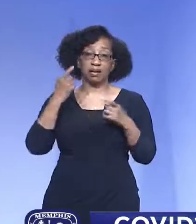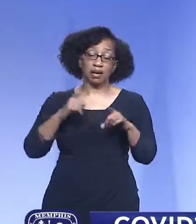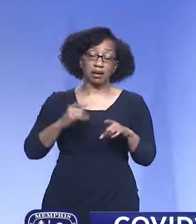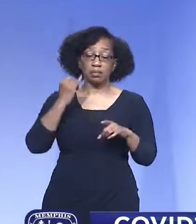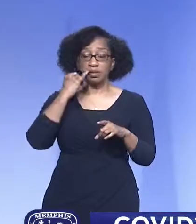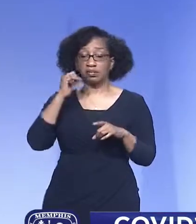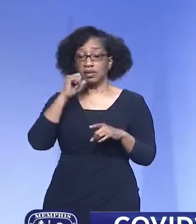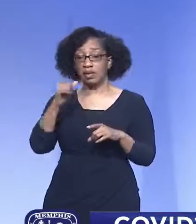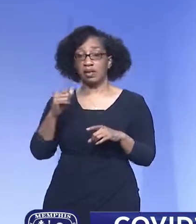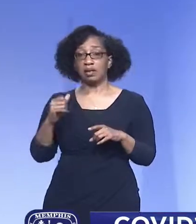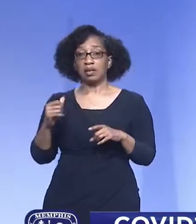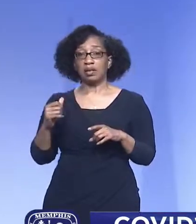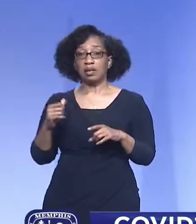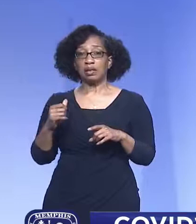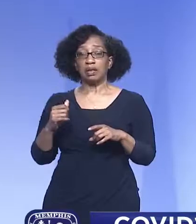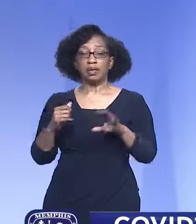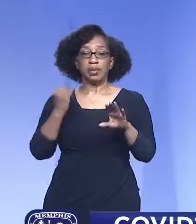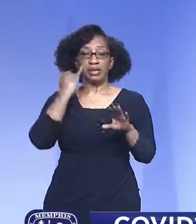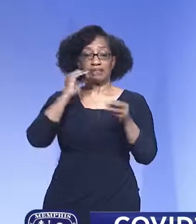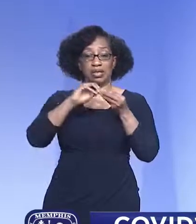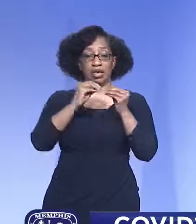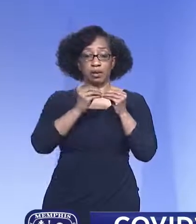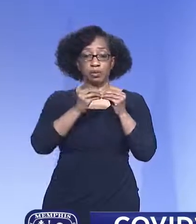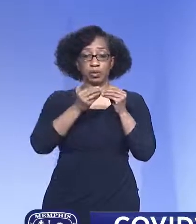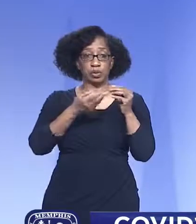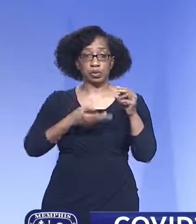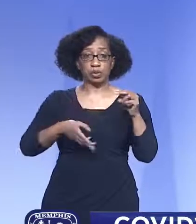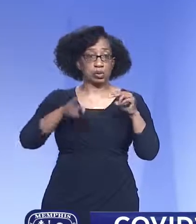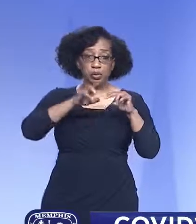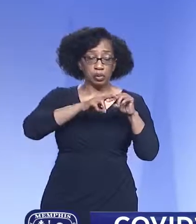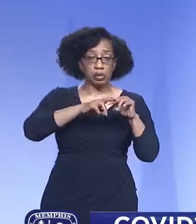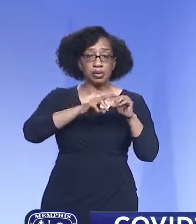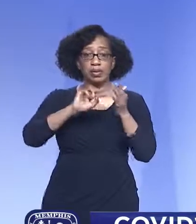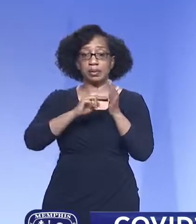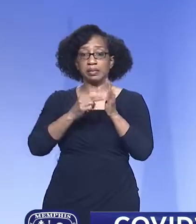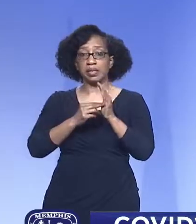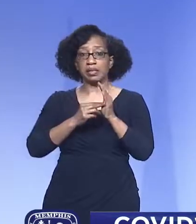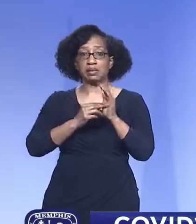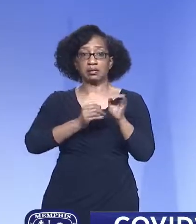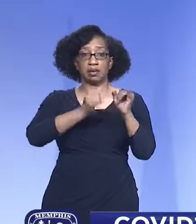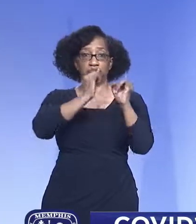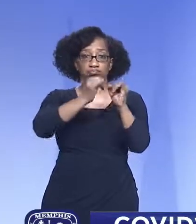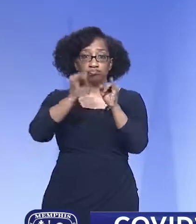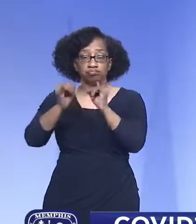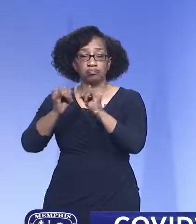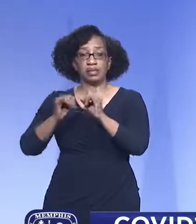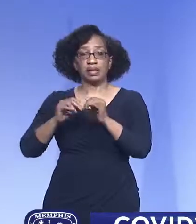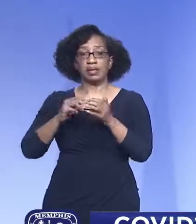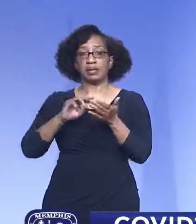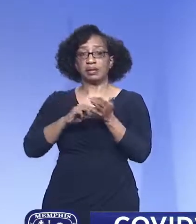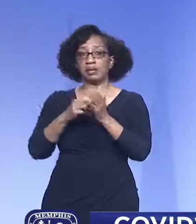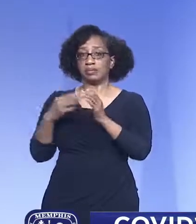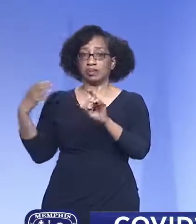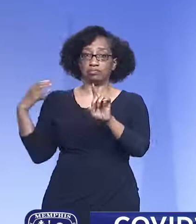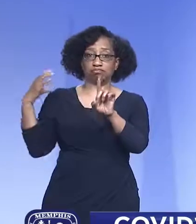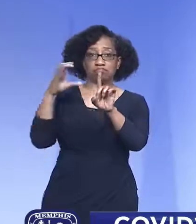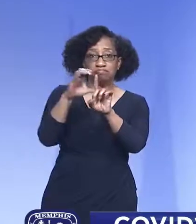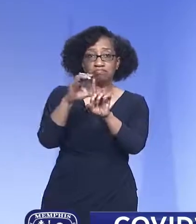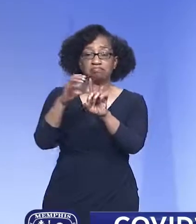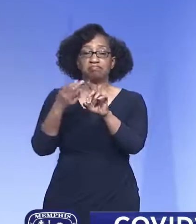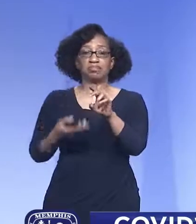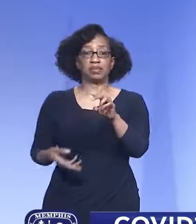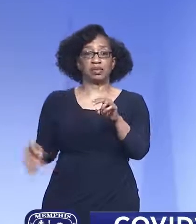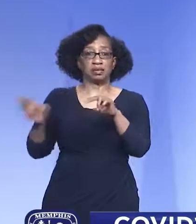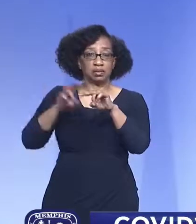more responsibility would be put on the individual, would that mean discussing getting rid of the mask mandate?